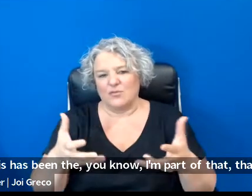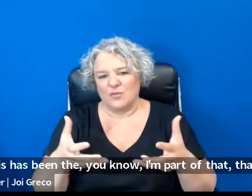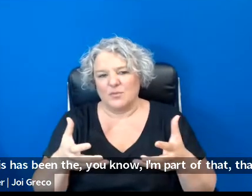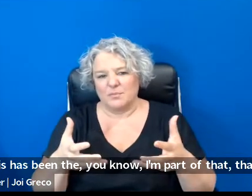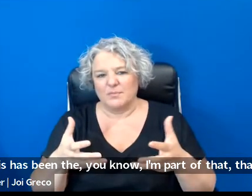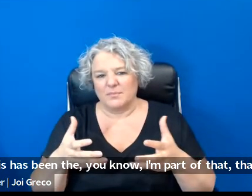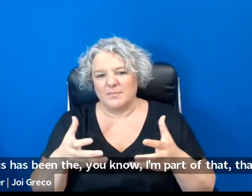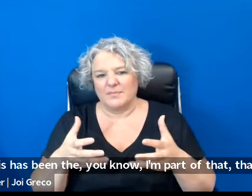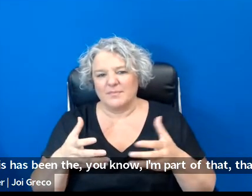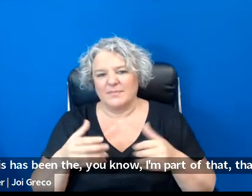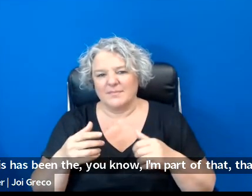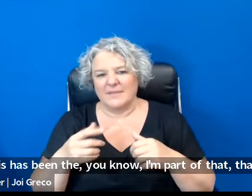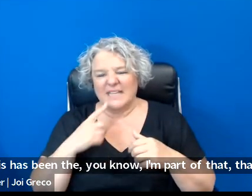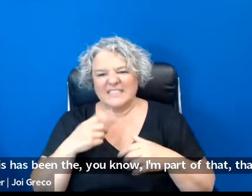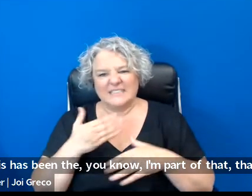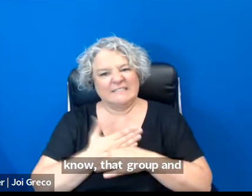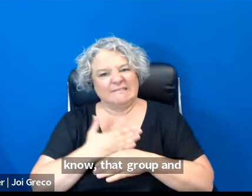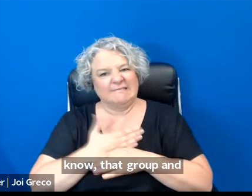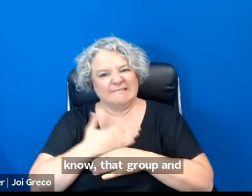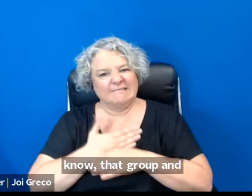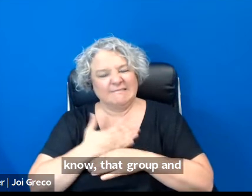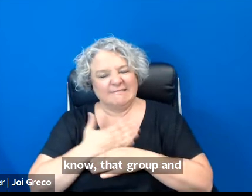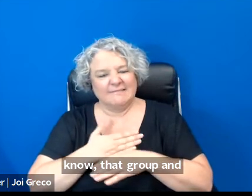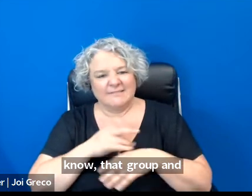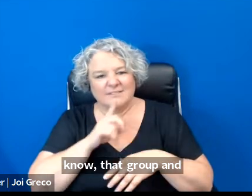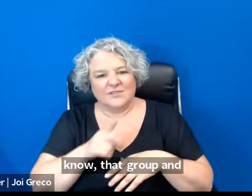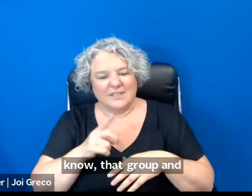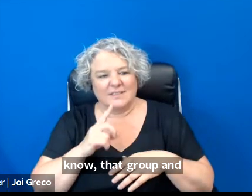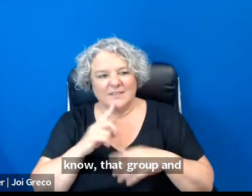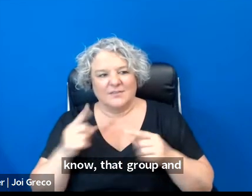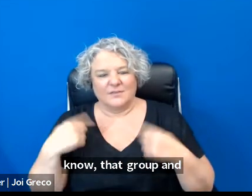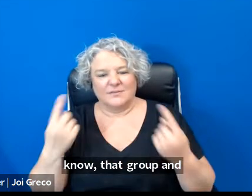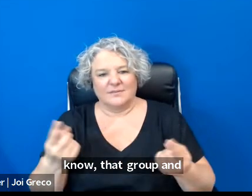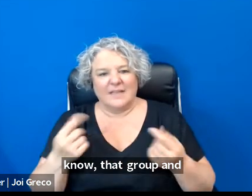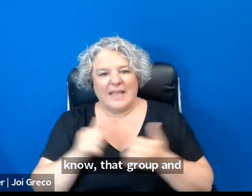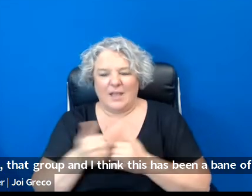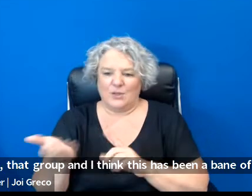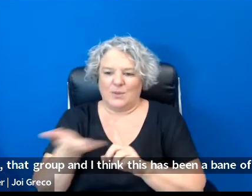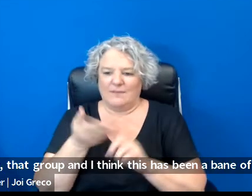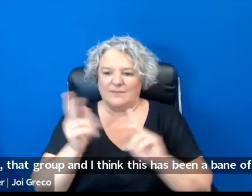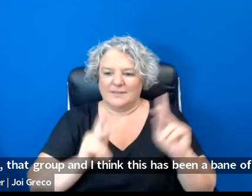this has been a bane of our existence. How to convince people